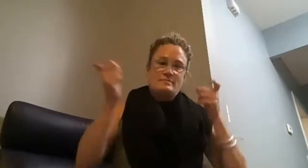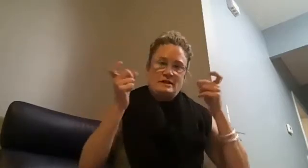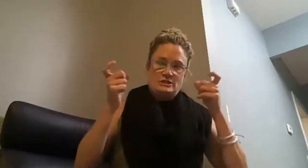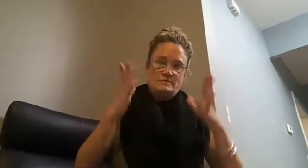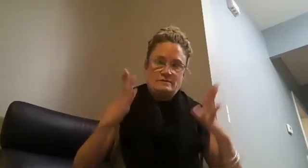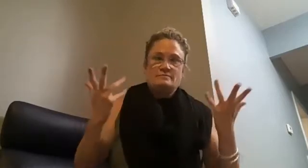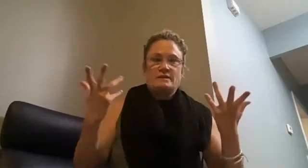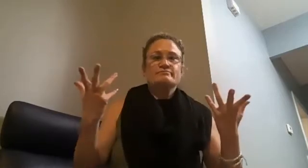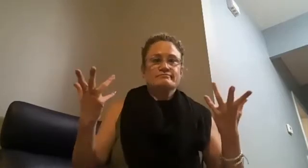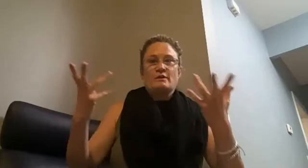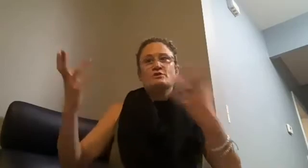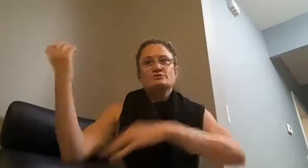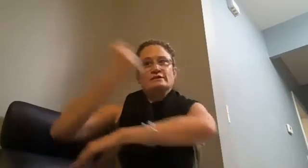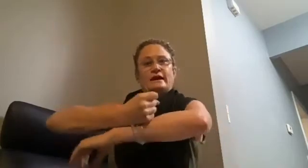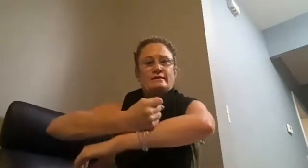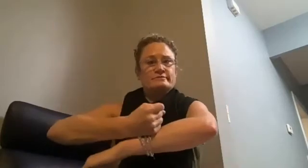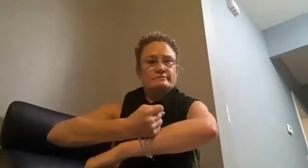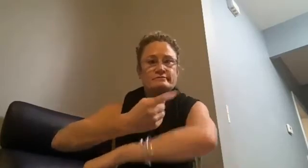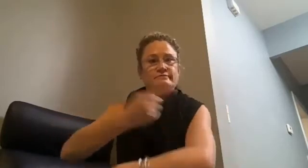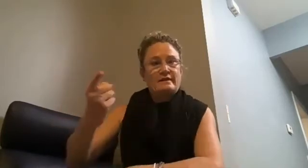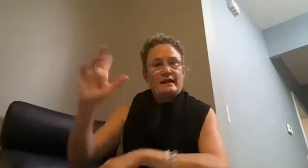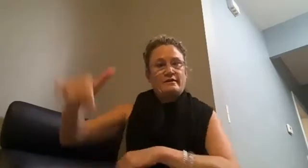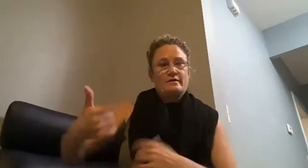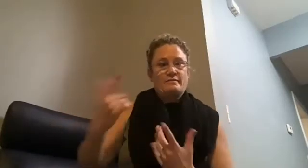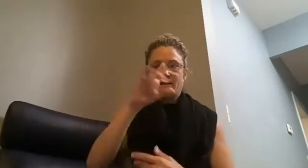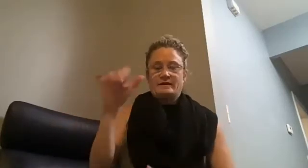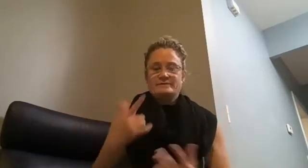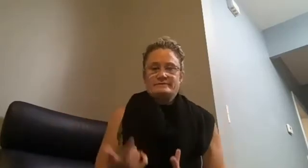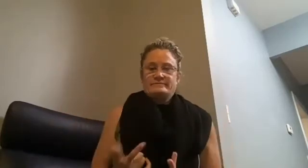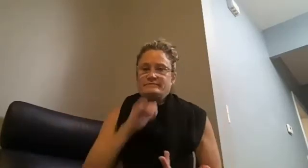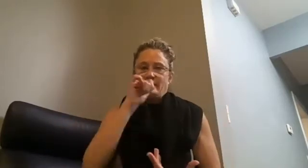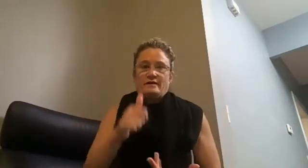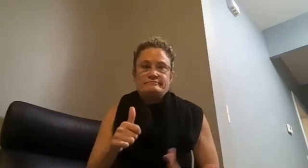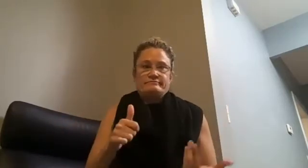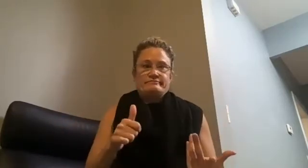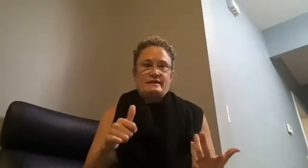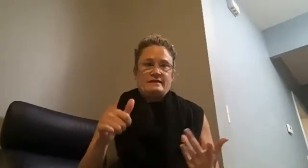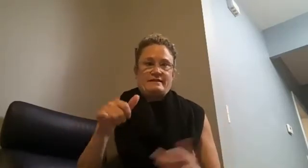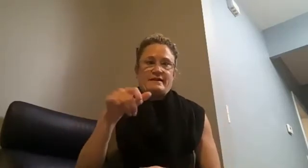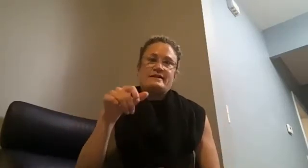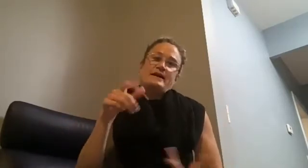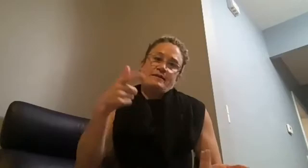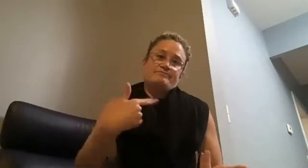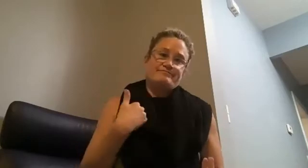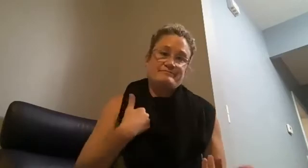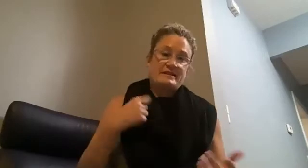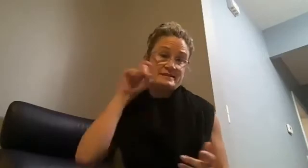shut down by child protection agencies for rampant accusations of physical and sexual child abuse. I was one